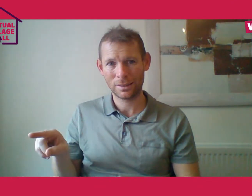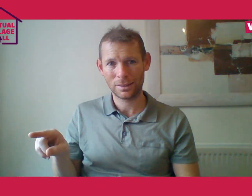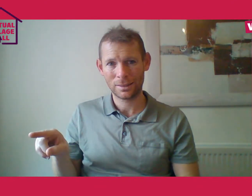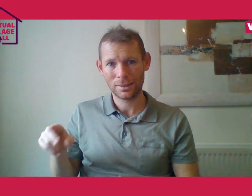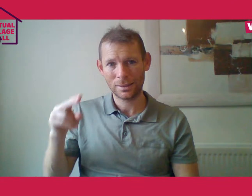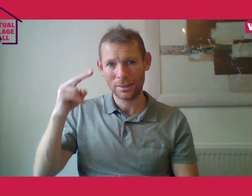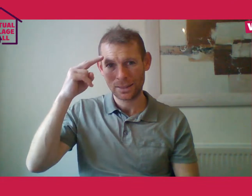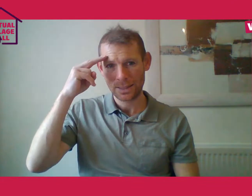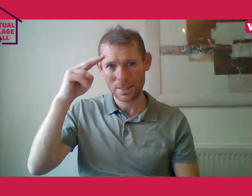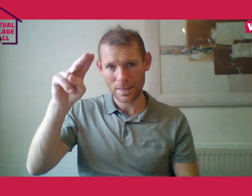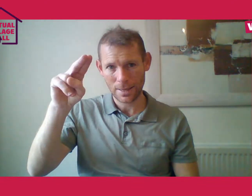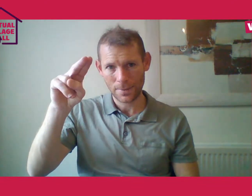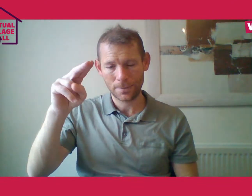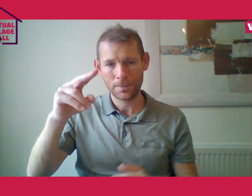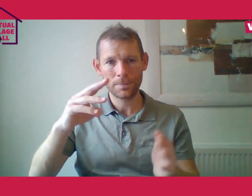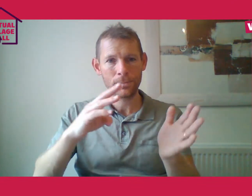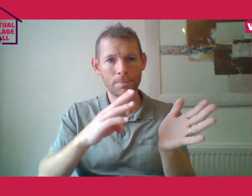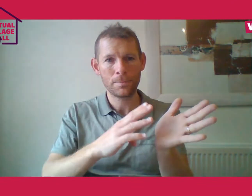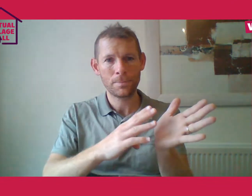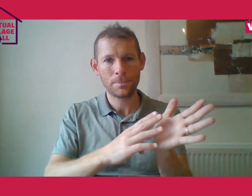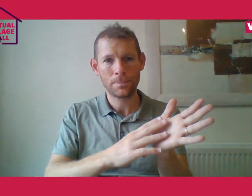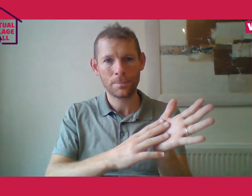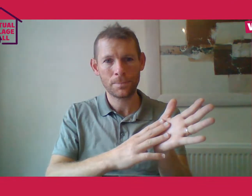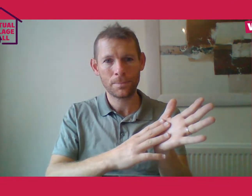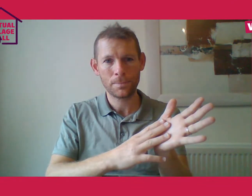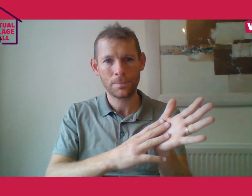My dad's name is